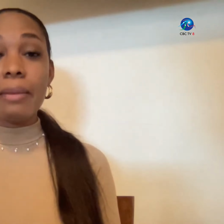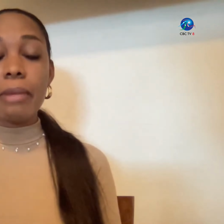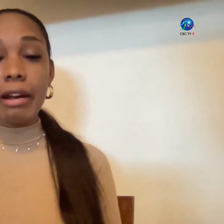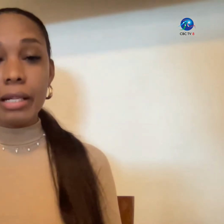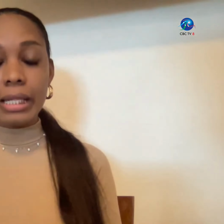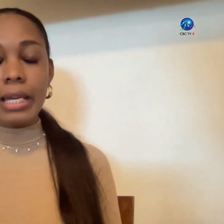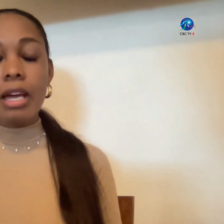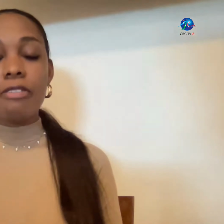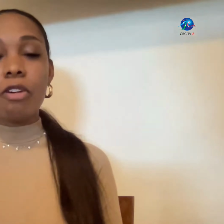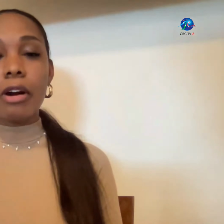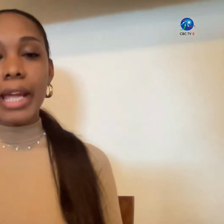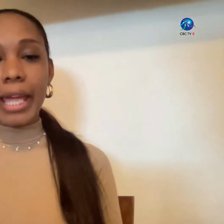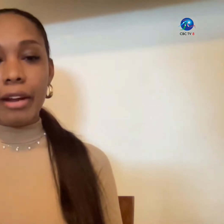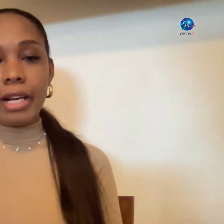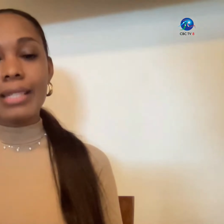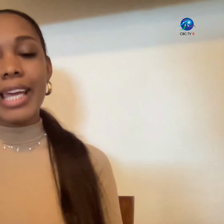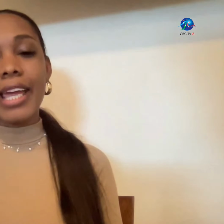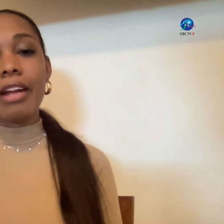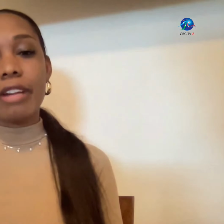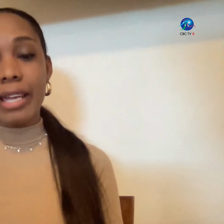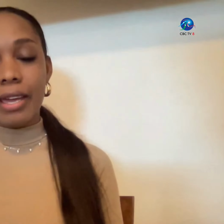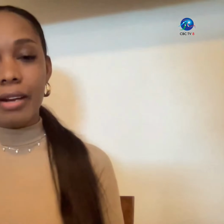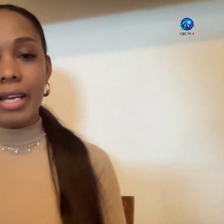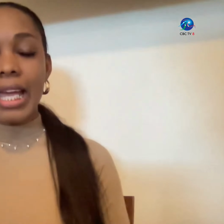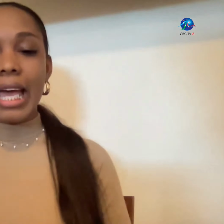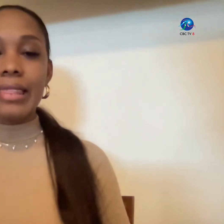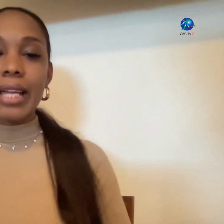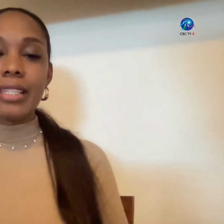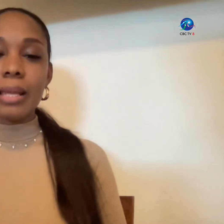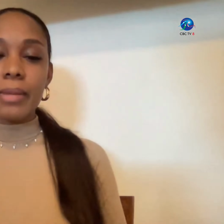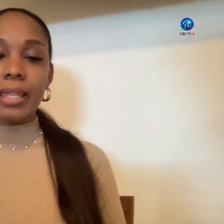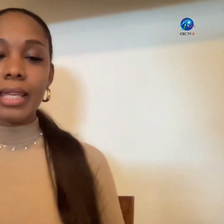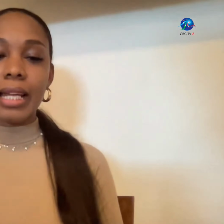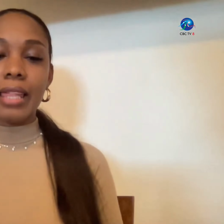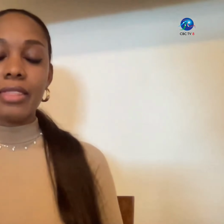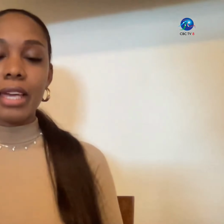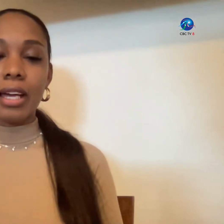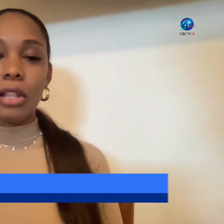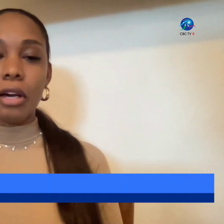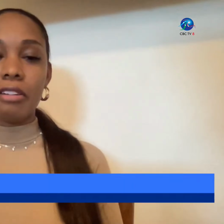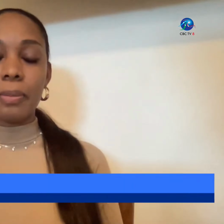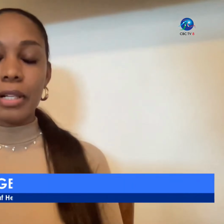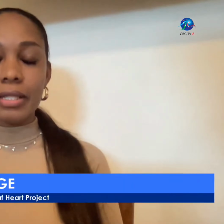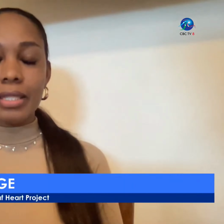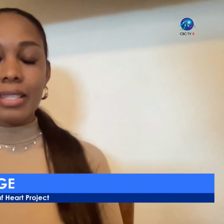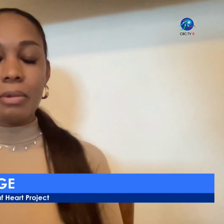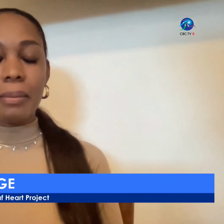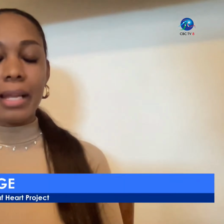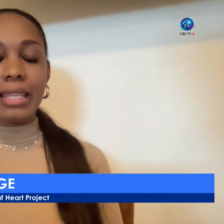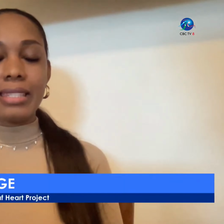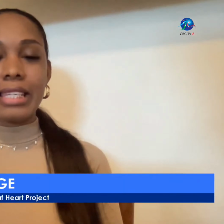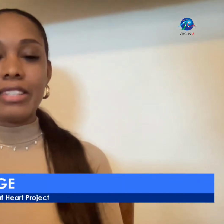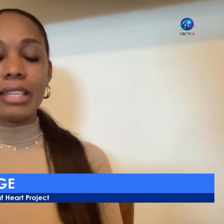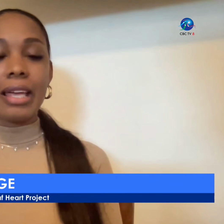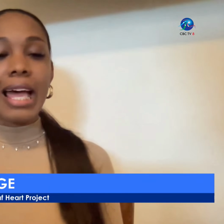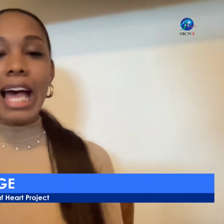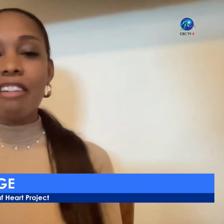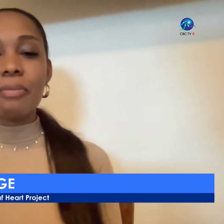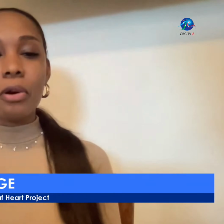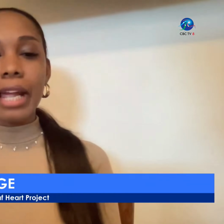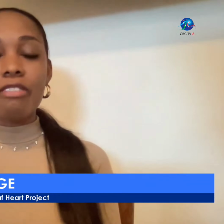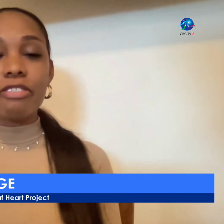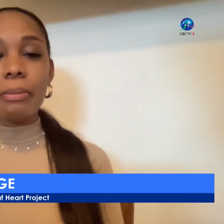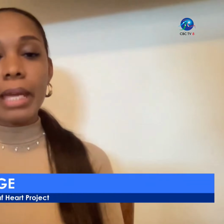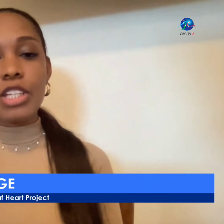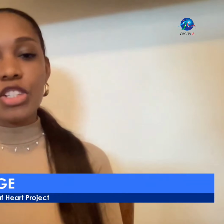awareness primarily for ear and hearing care and that is something that I think a lot of persons in Barbados need to